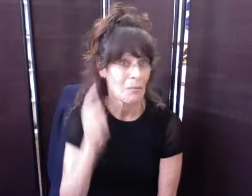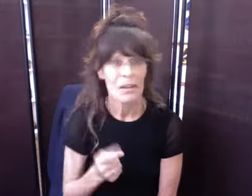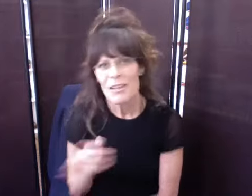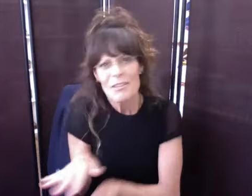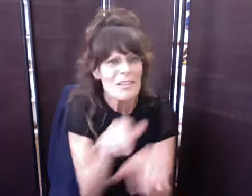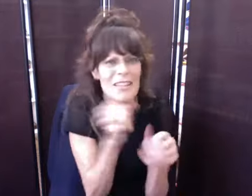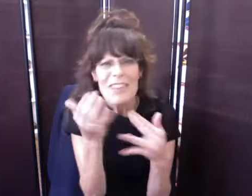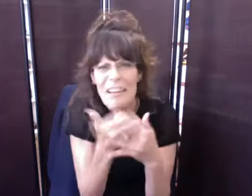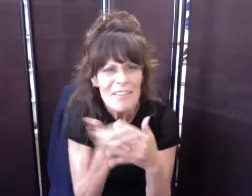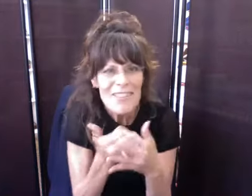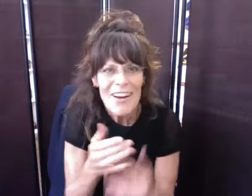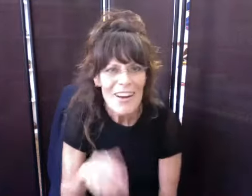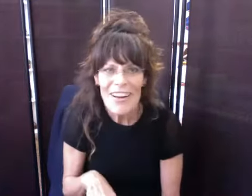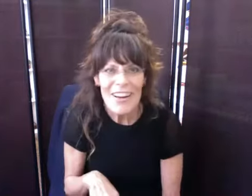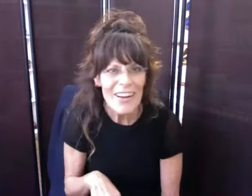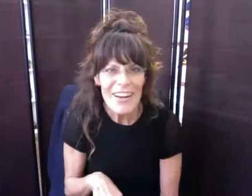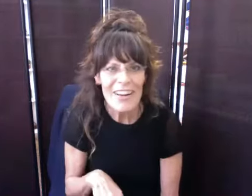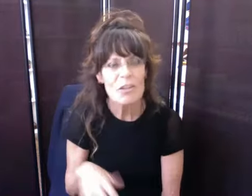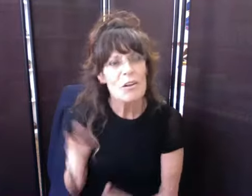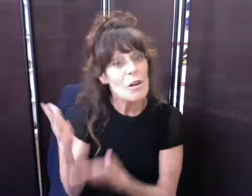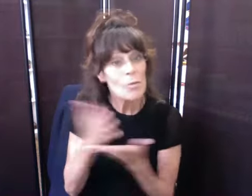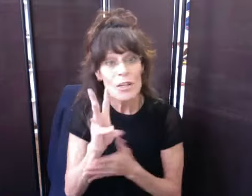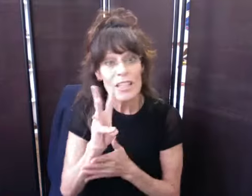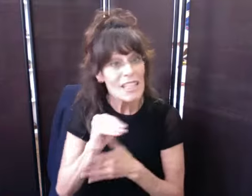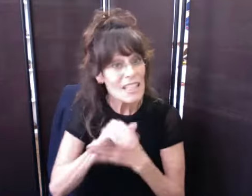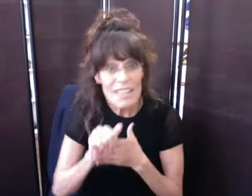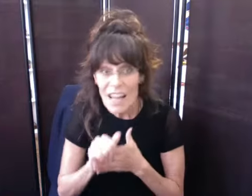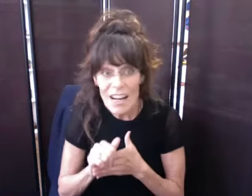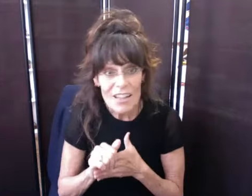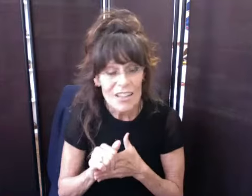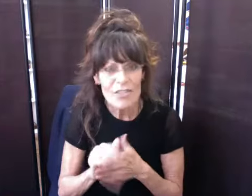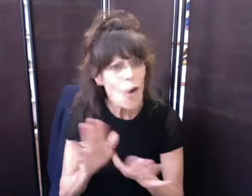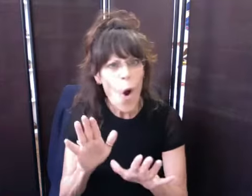lot. Don't bring $60 to the bar with you. Only bring 20. Like, I heard, those are the things I heard.